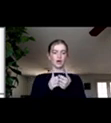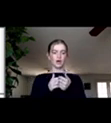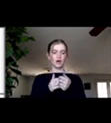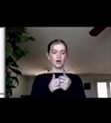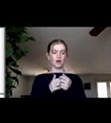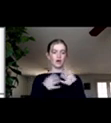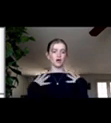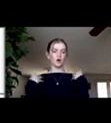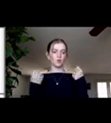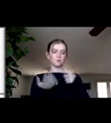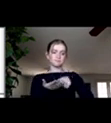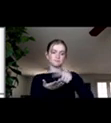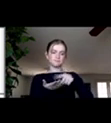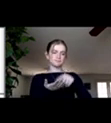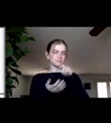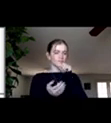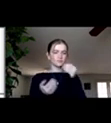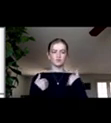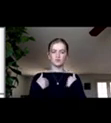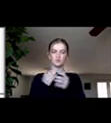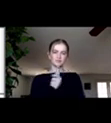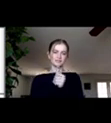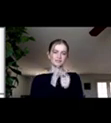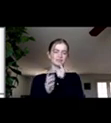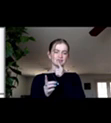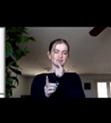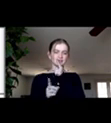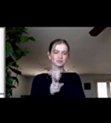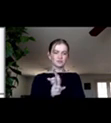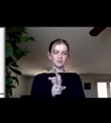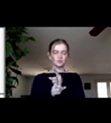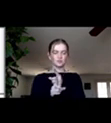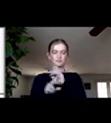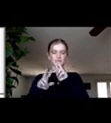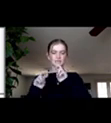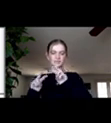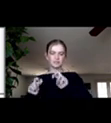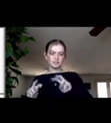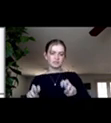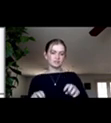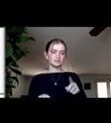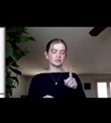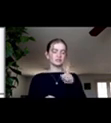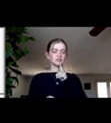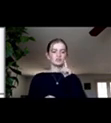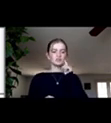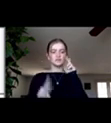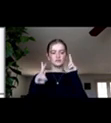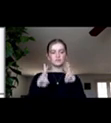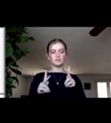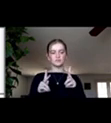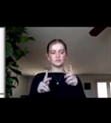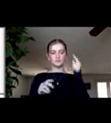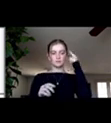and how health providers lack the skills to correctly evaluate a deaf person's mental health.